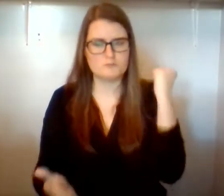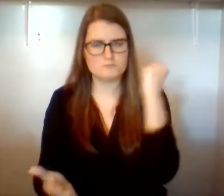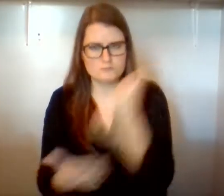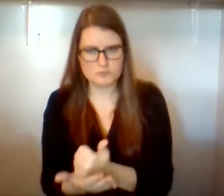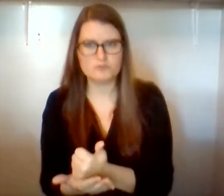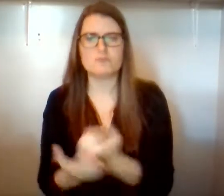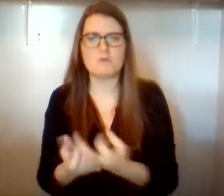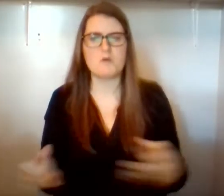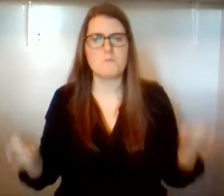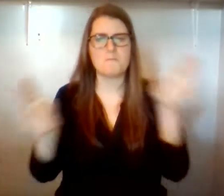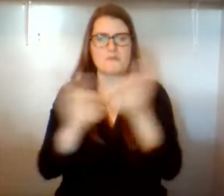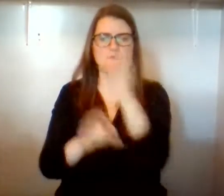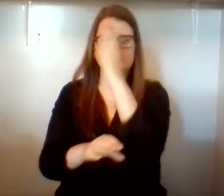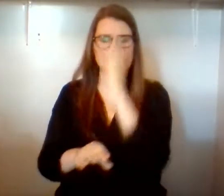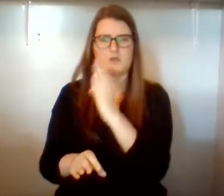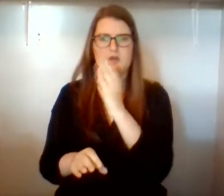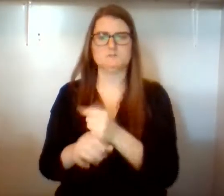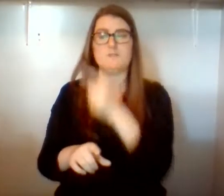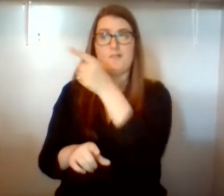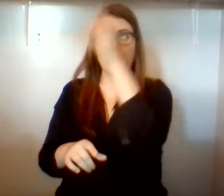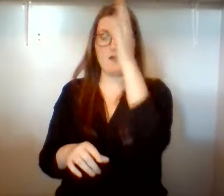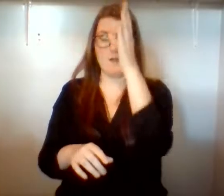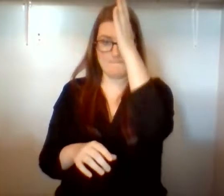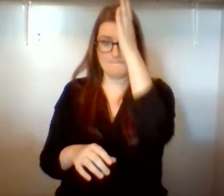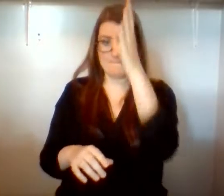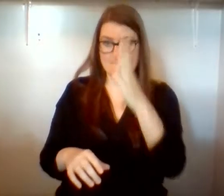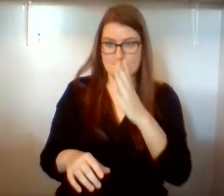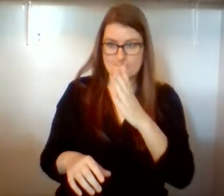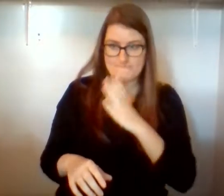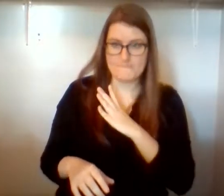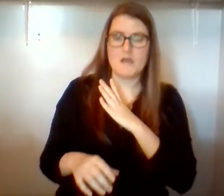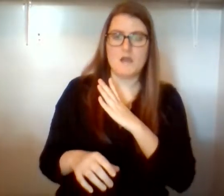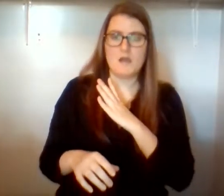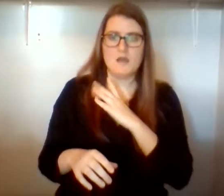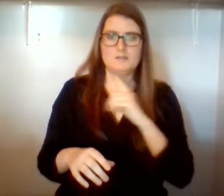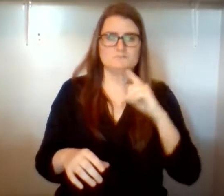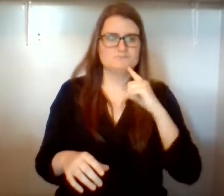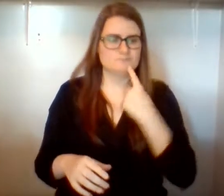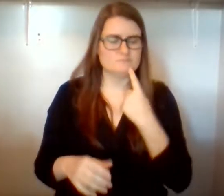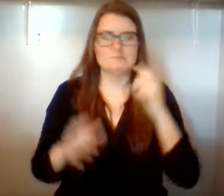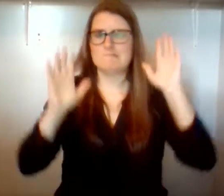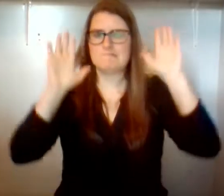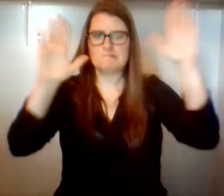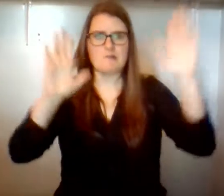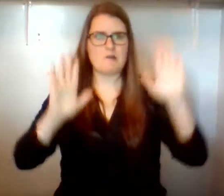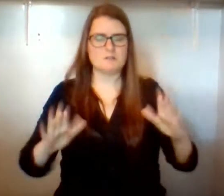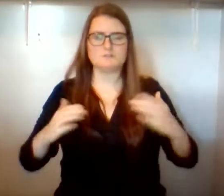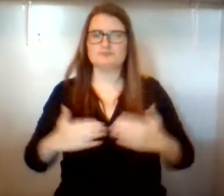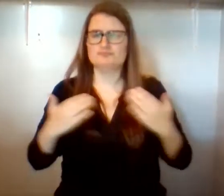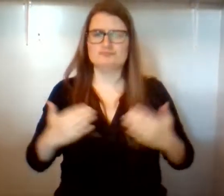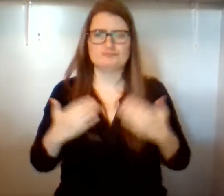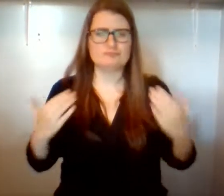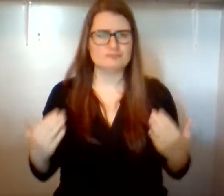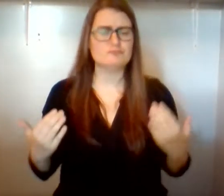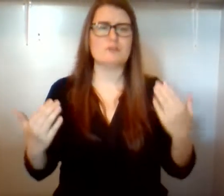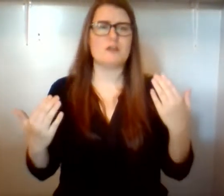a ransom for many, Mark 10. Jesus came at Christmas not to call the righteous but sinners, Matthew 9. Jesus came at Christmas to